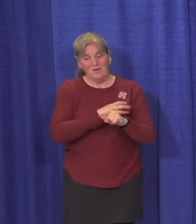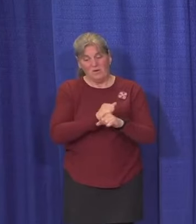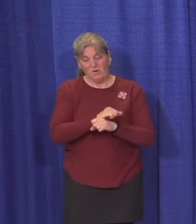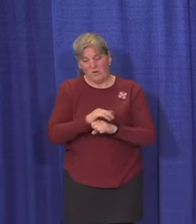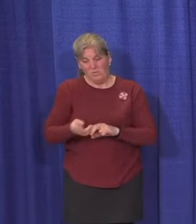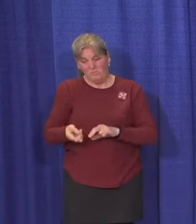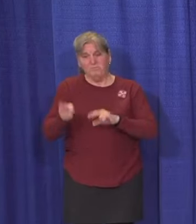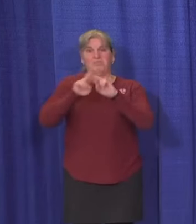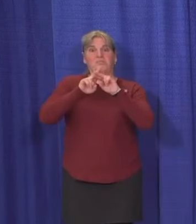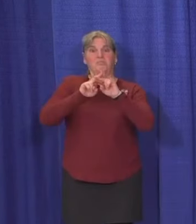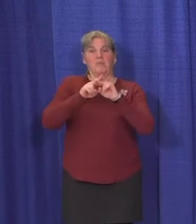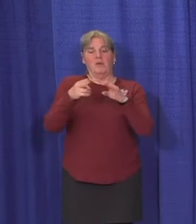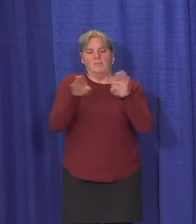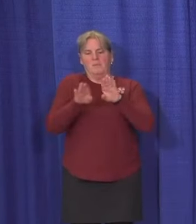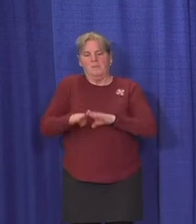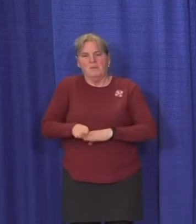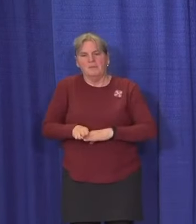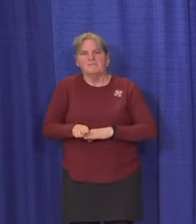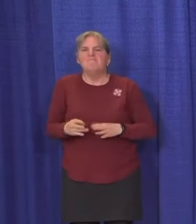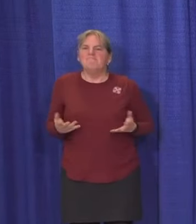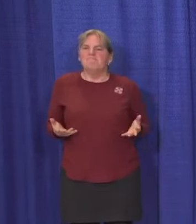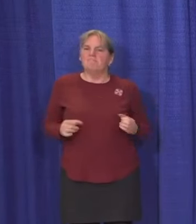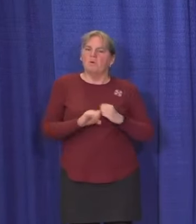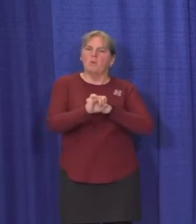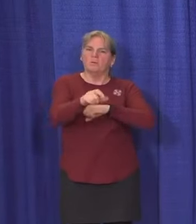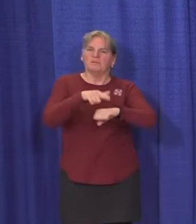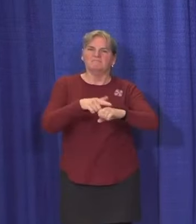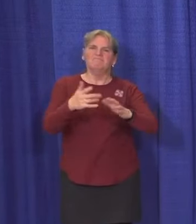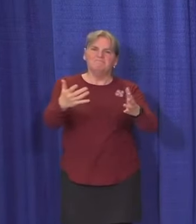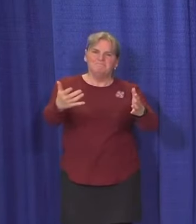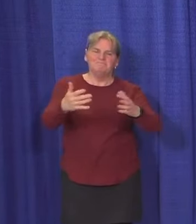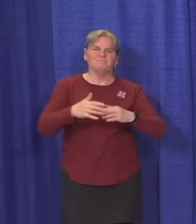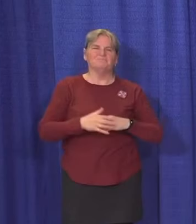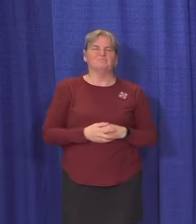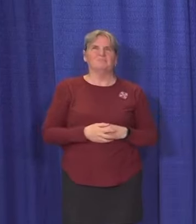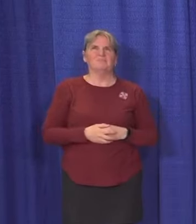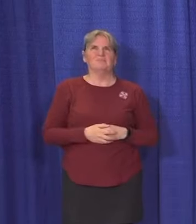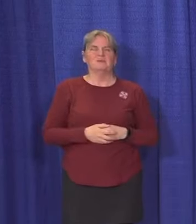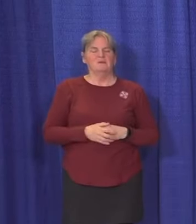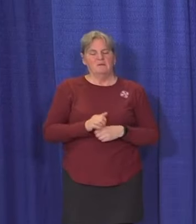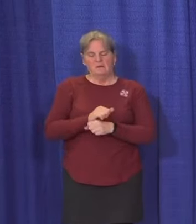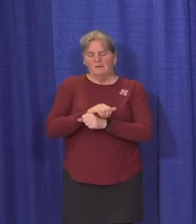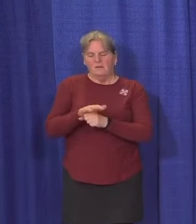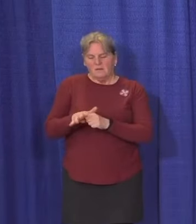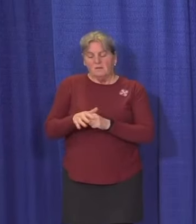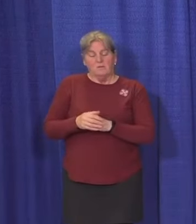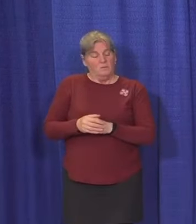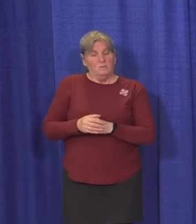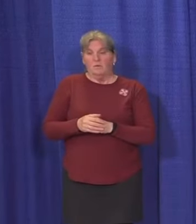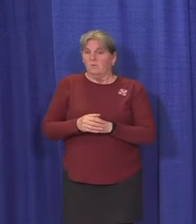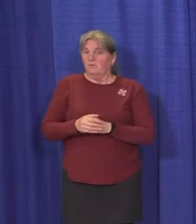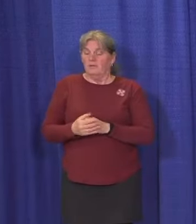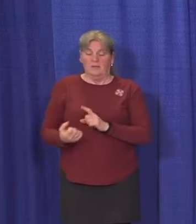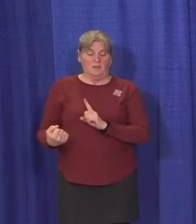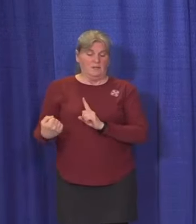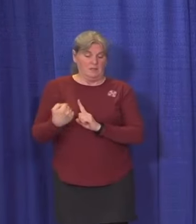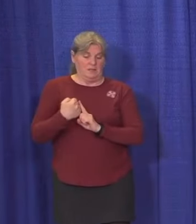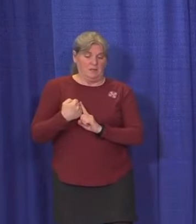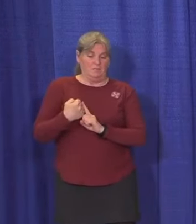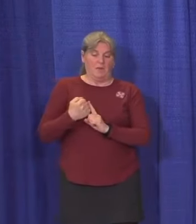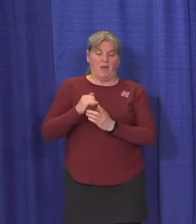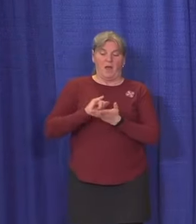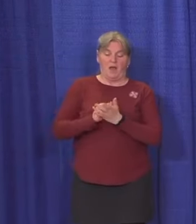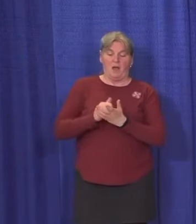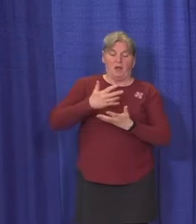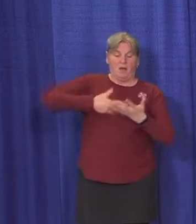to reimpose restrictions for longer. Without a doubt, this virus has reshaped the way we interact, the way